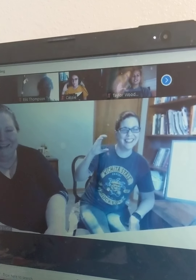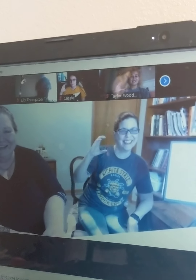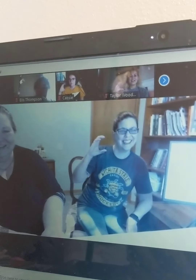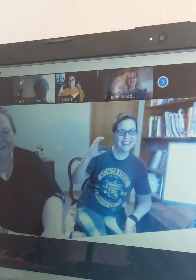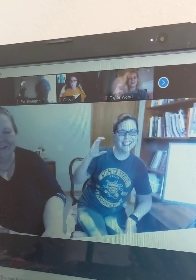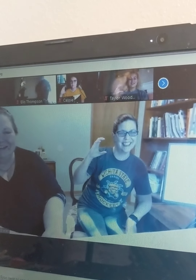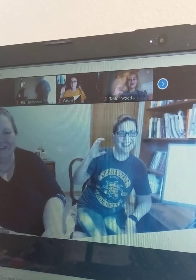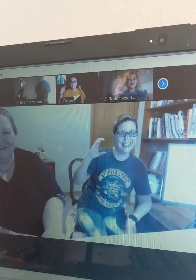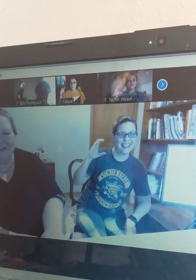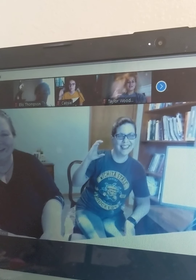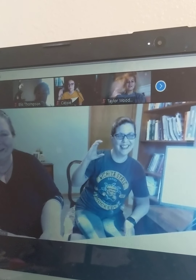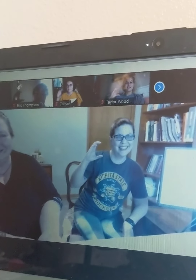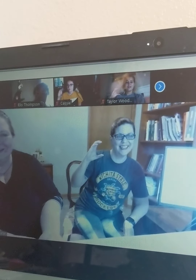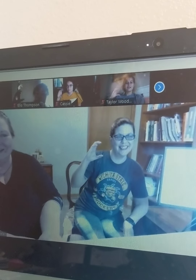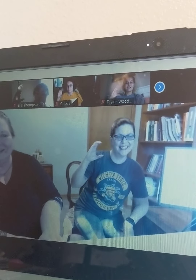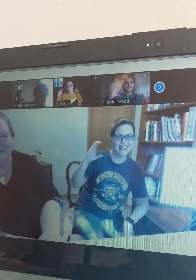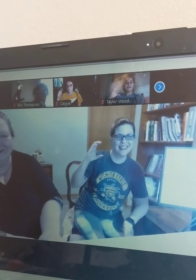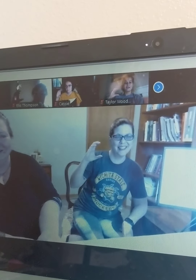C,